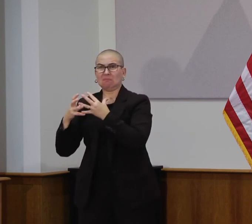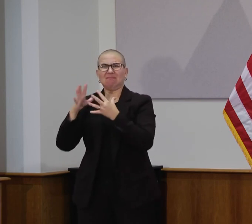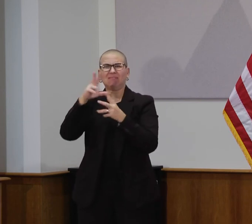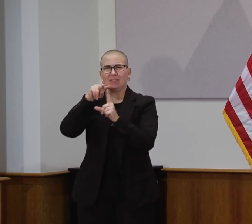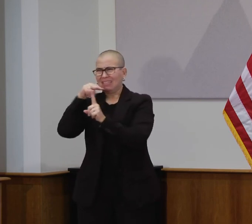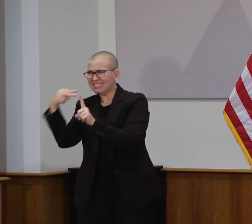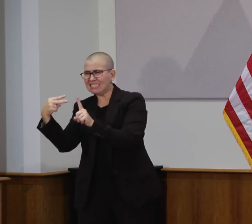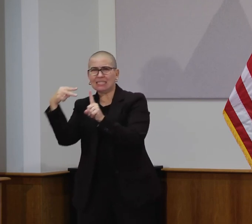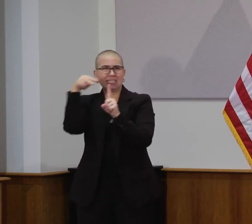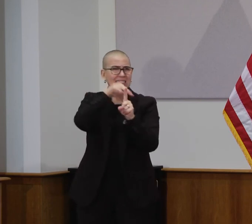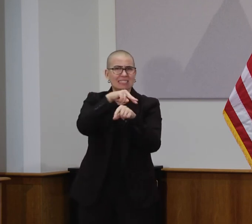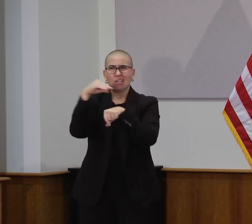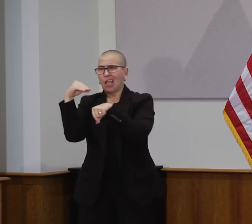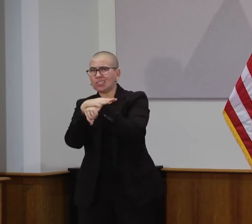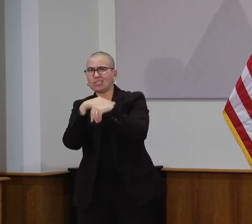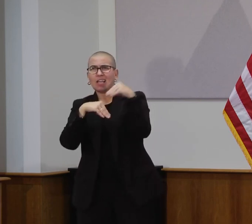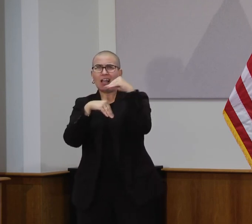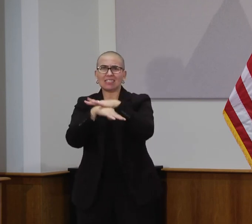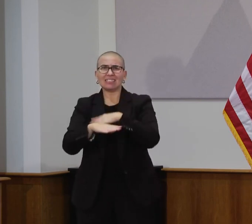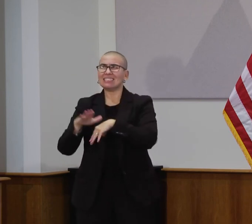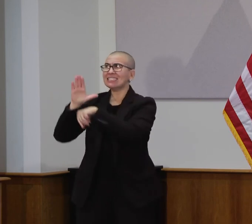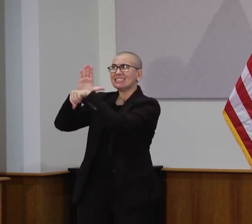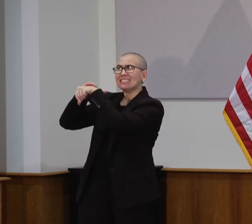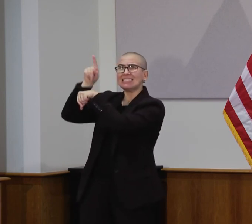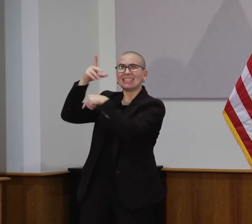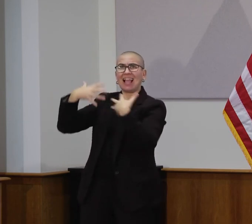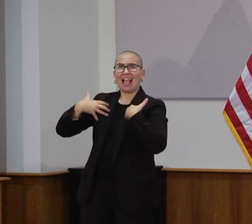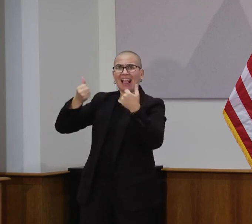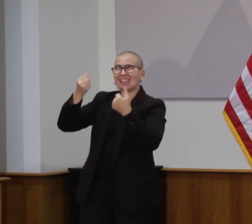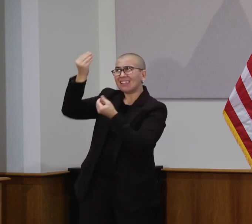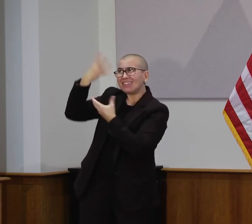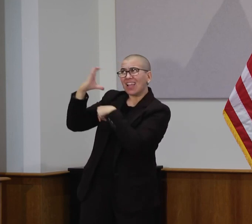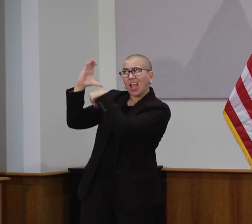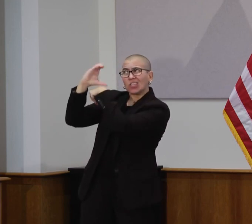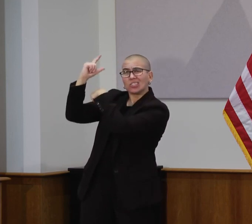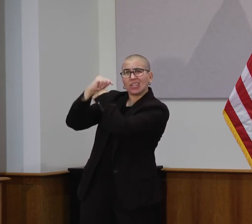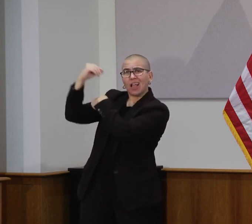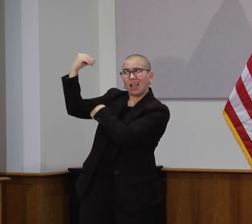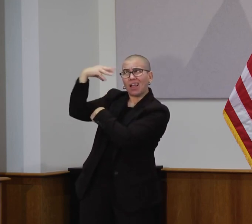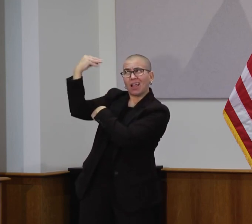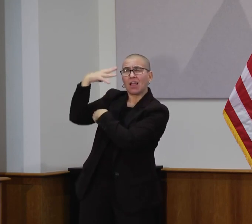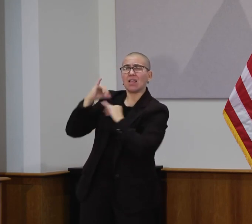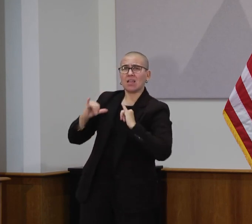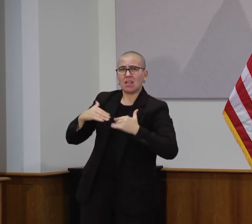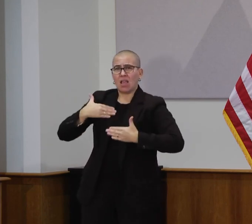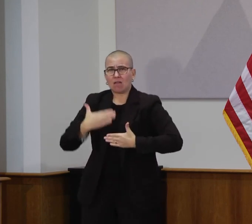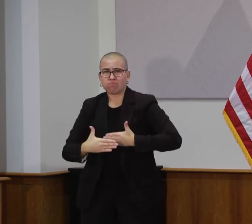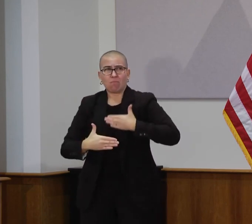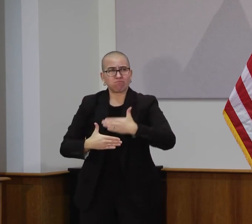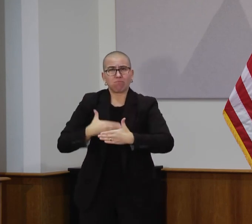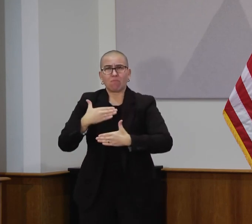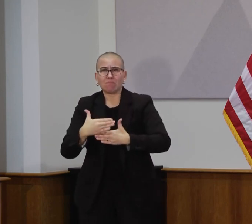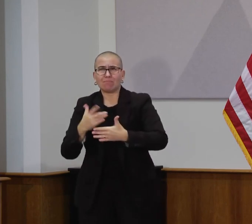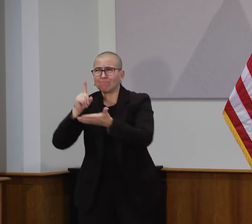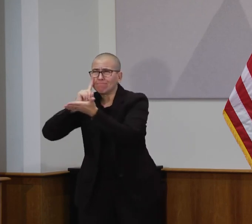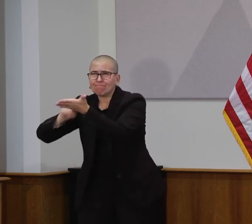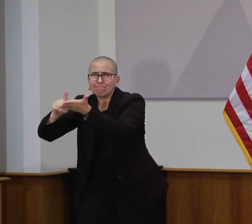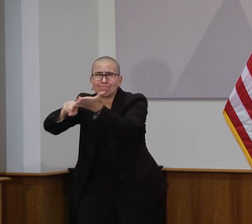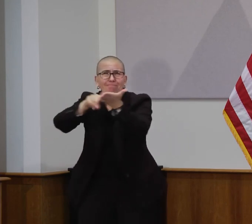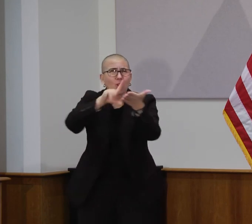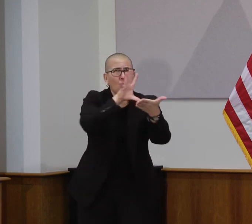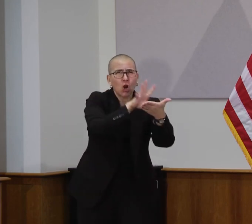health experts as far as international. We've attempted to learn as this has gone on, and we've attempted to